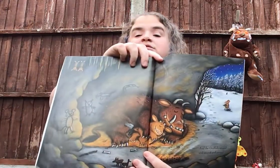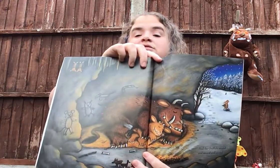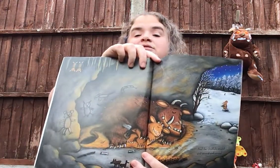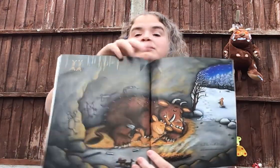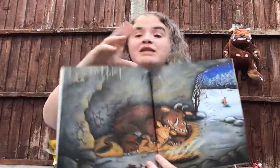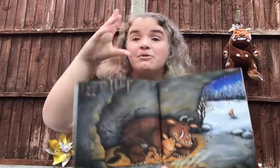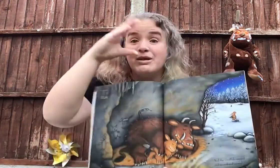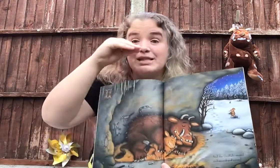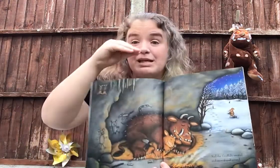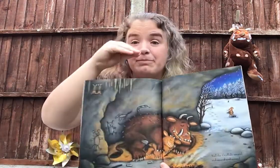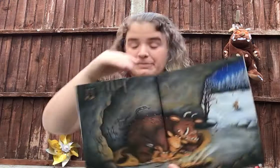They were asleep.